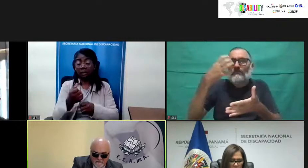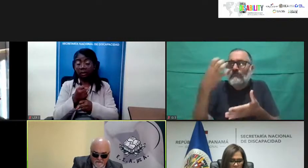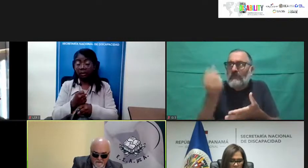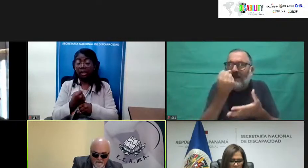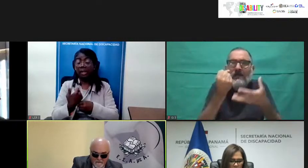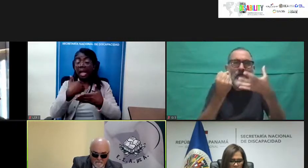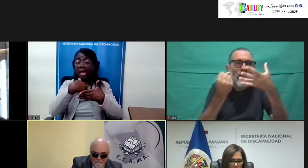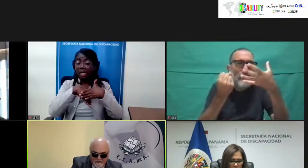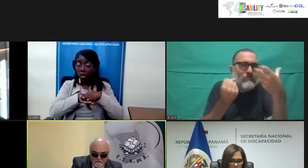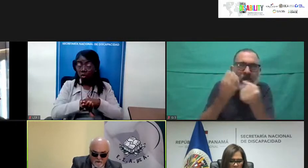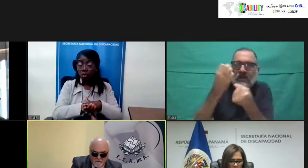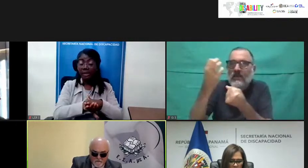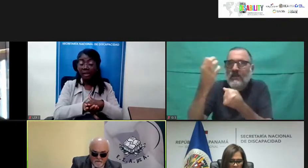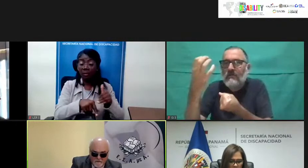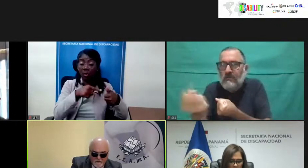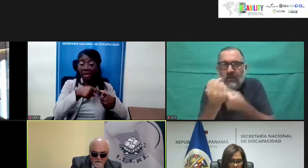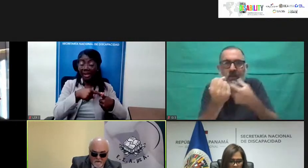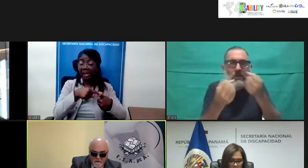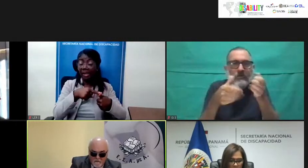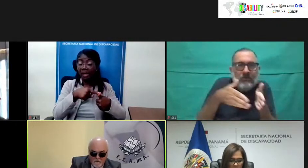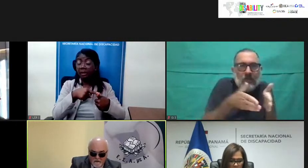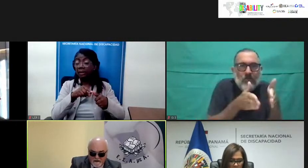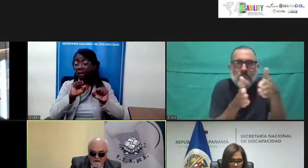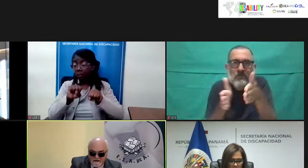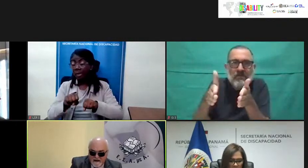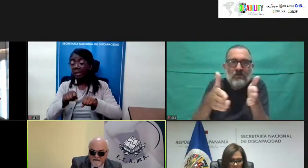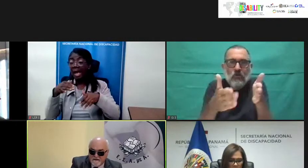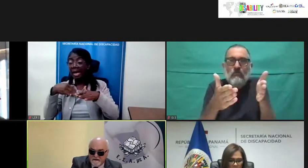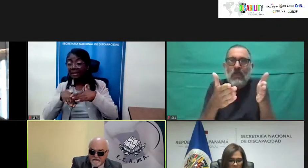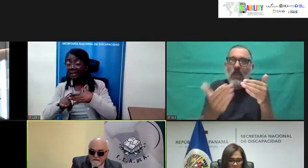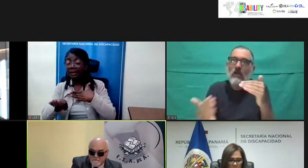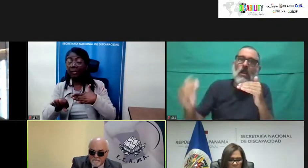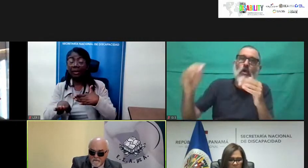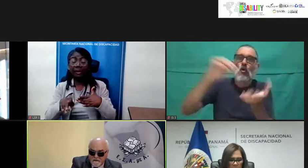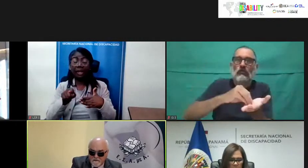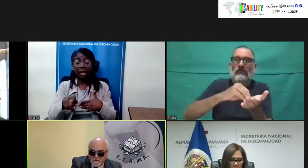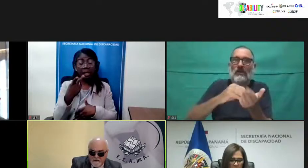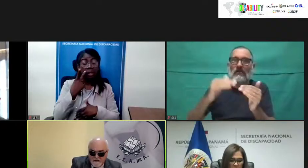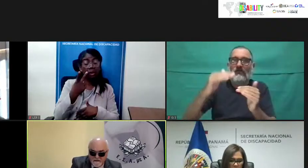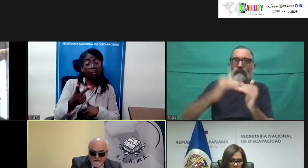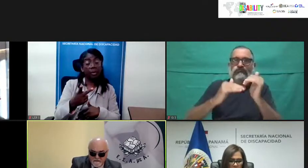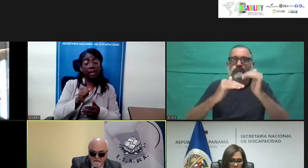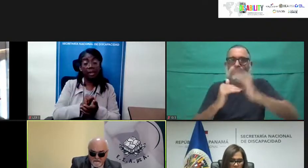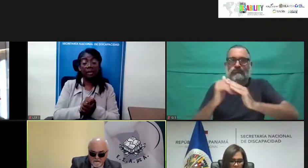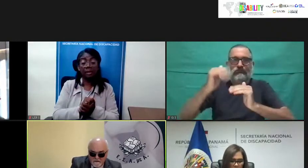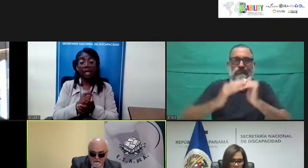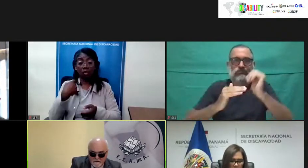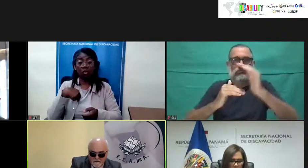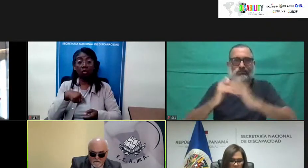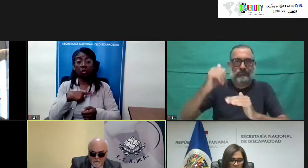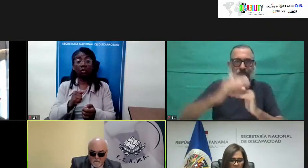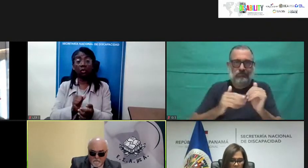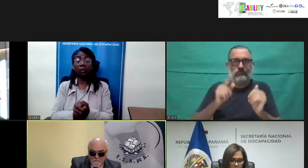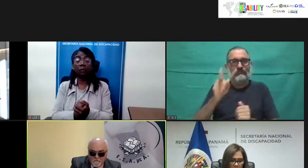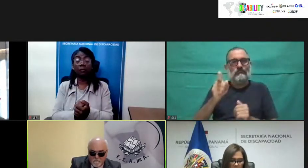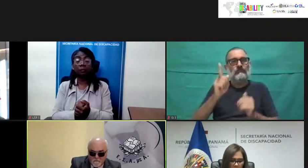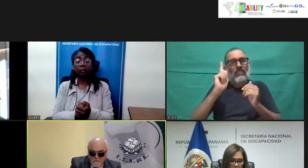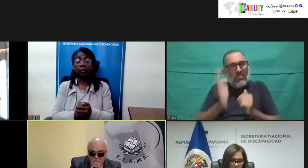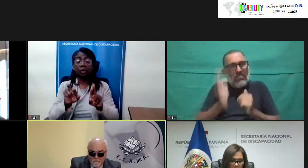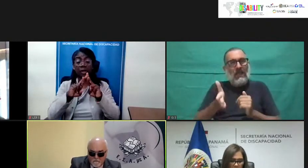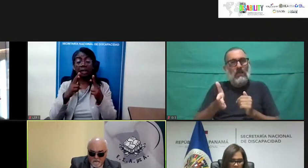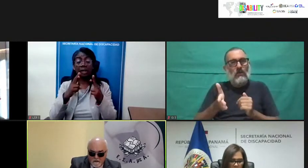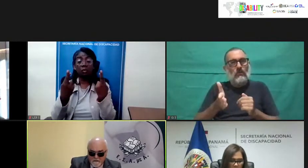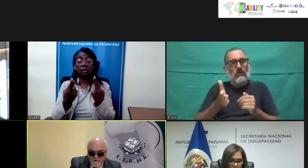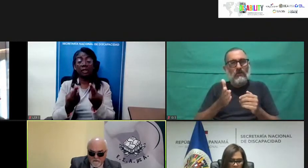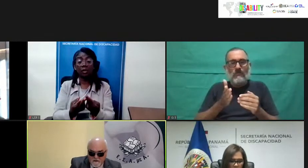this backdrop we are gathering today to